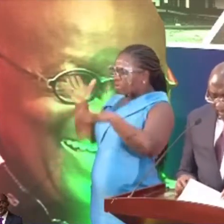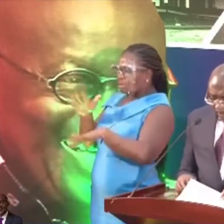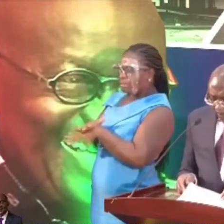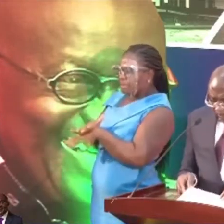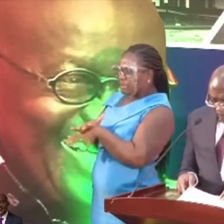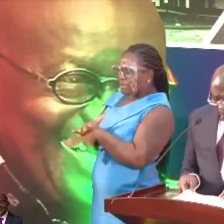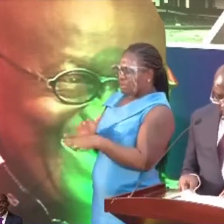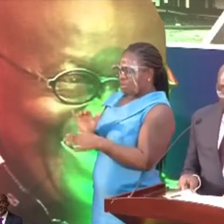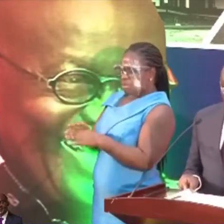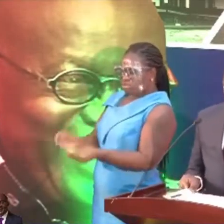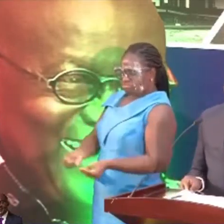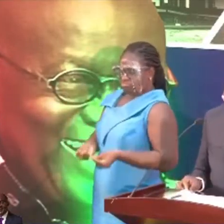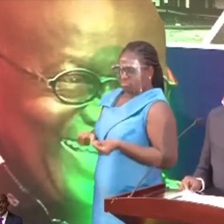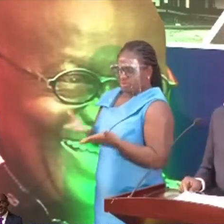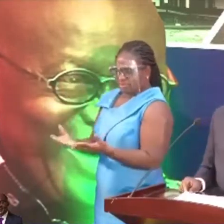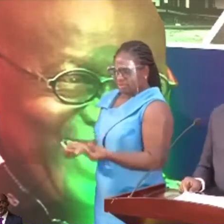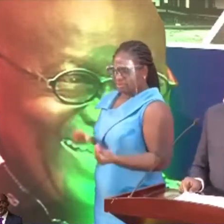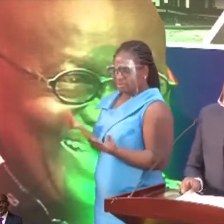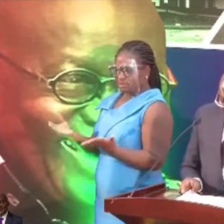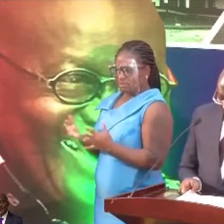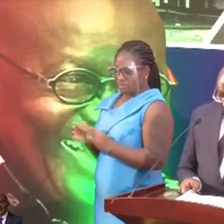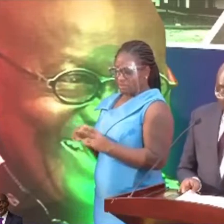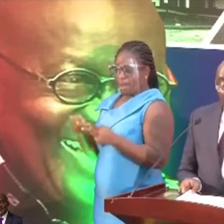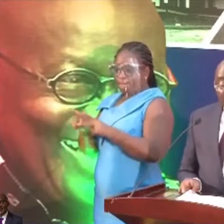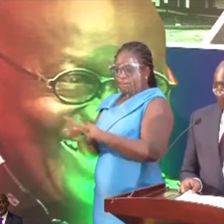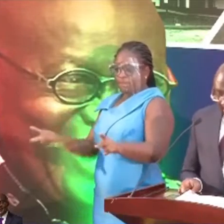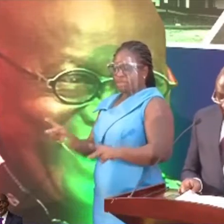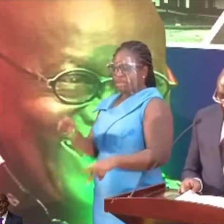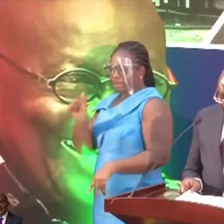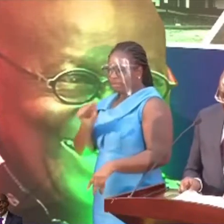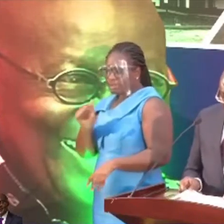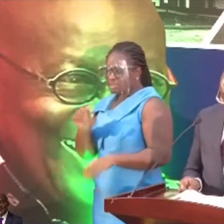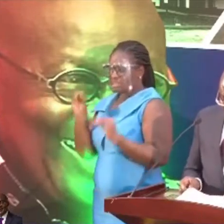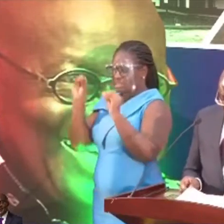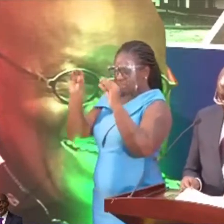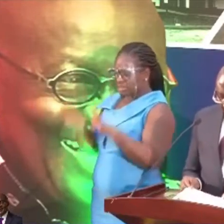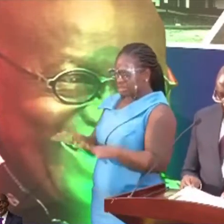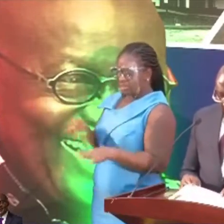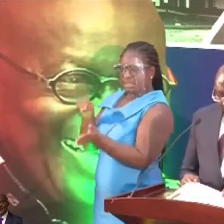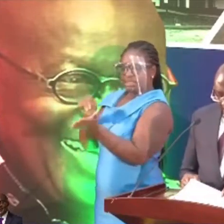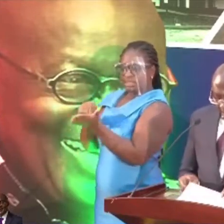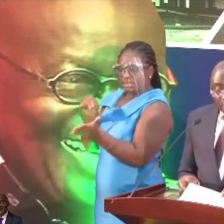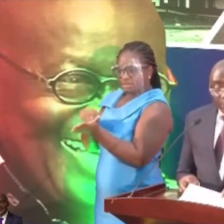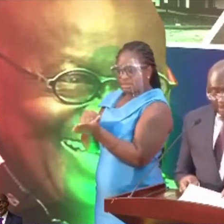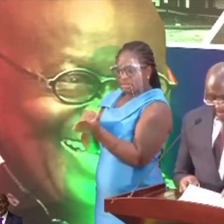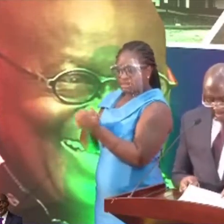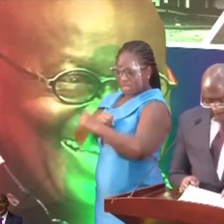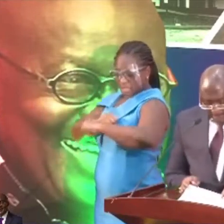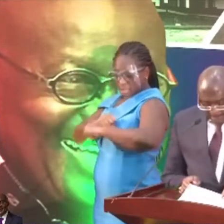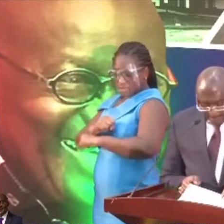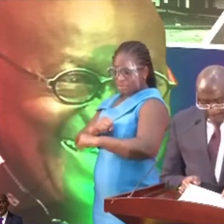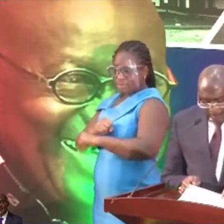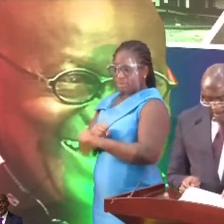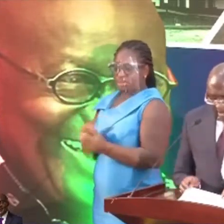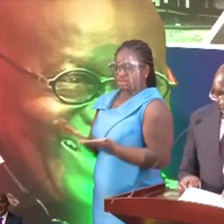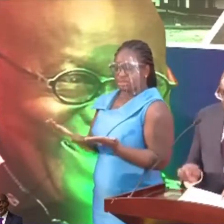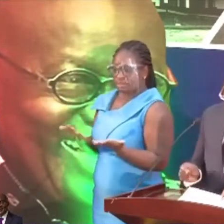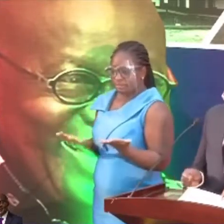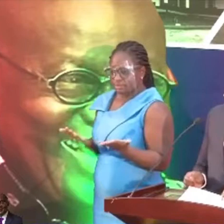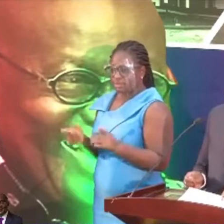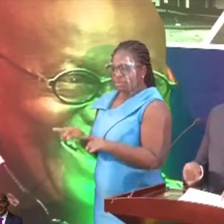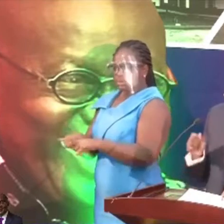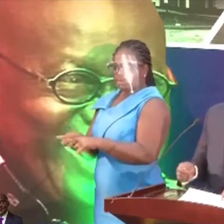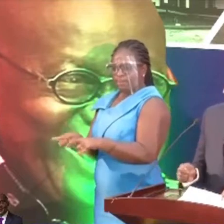on the provision of housing for public and civil servants, such as teachers and nurses, and the security services, and